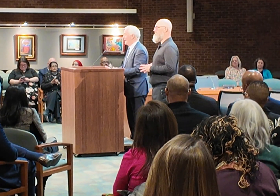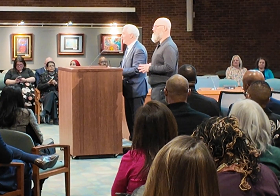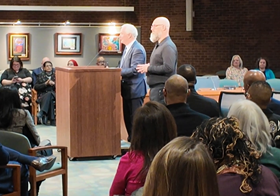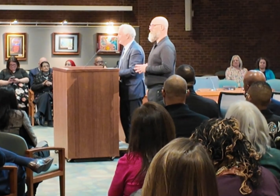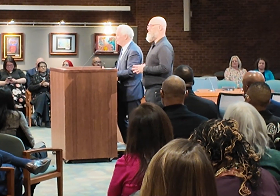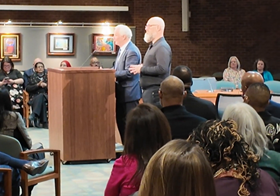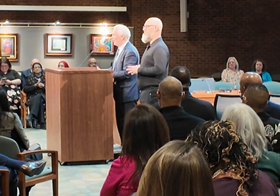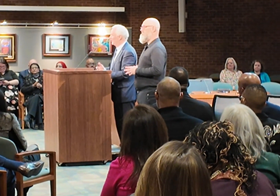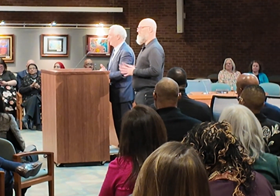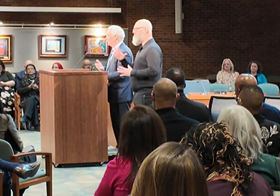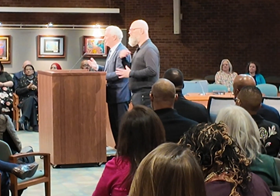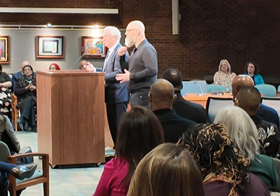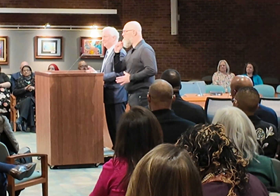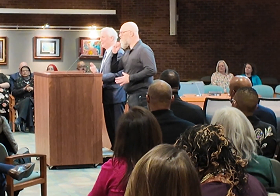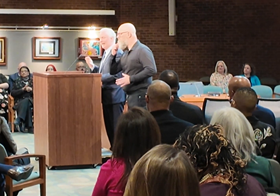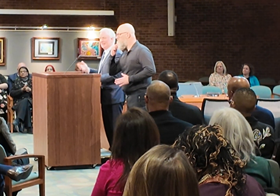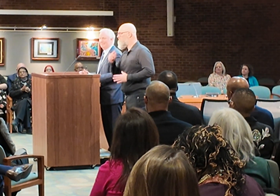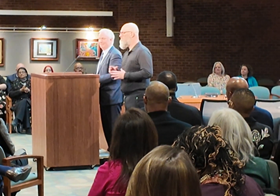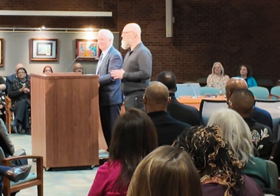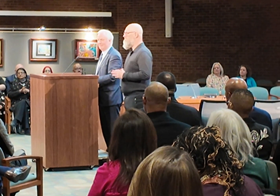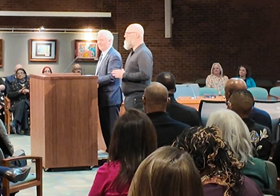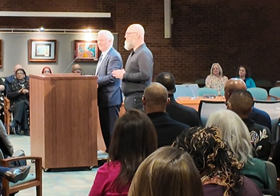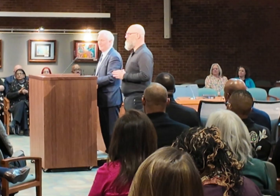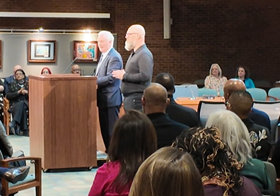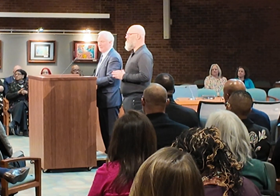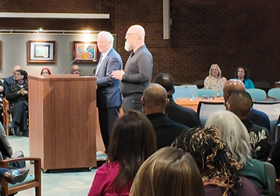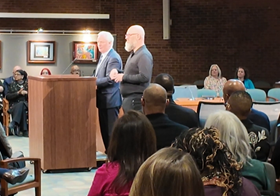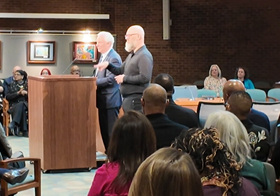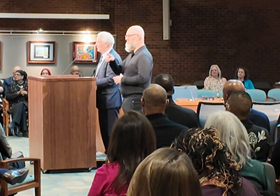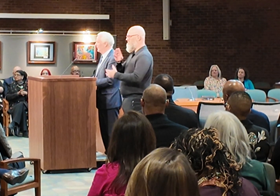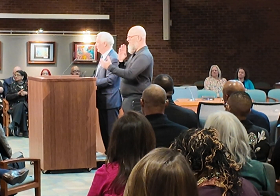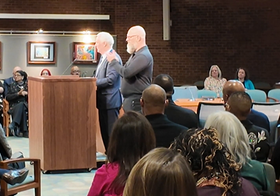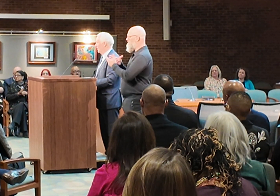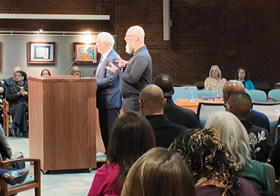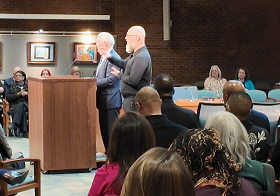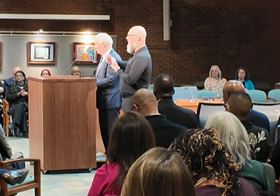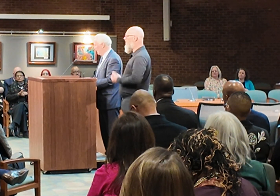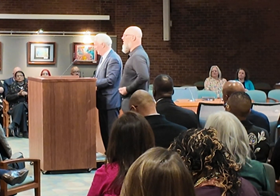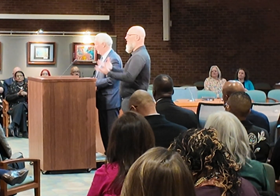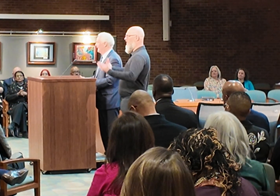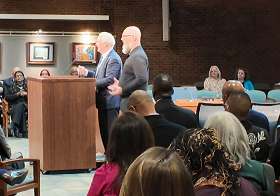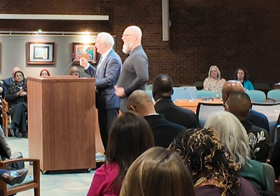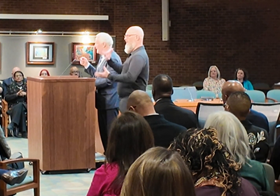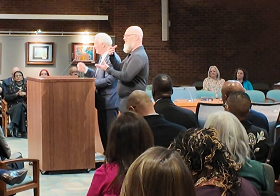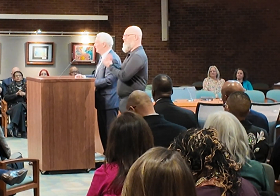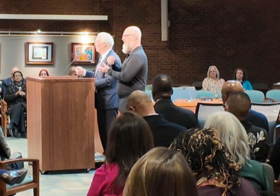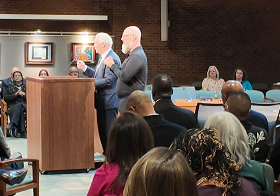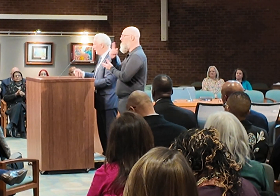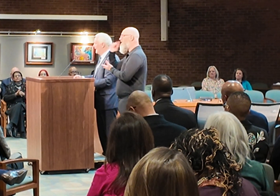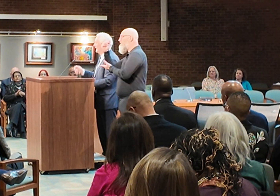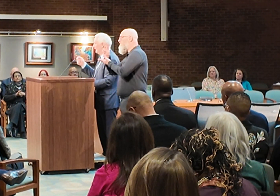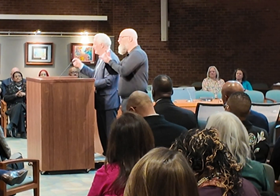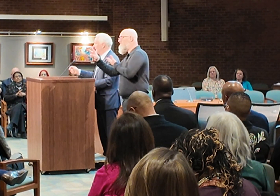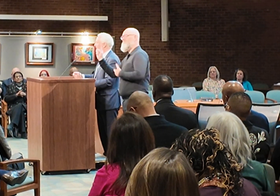And we meant it. We all opposed extending the monies even for another 2 weeks until